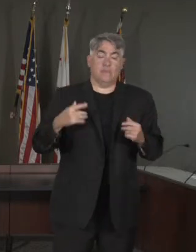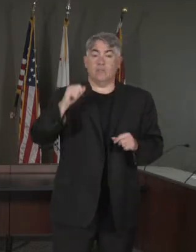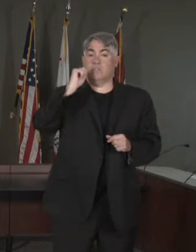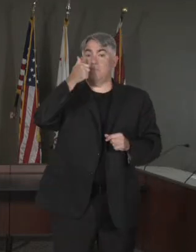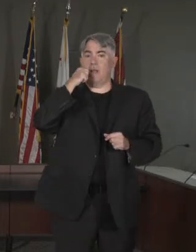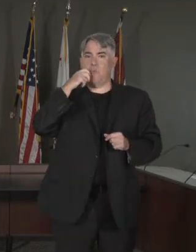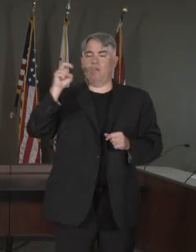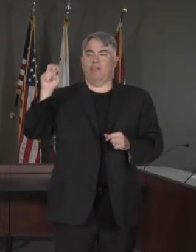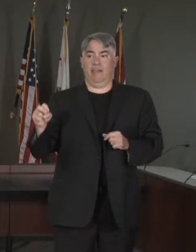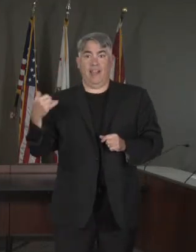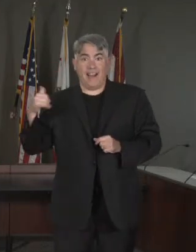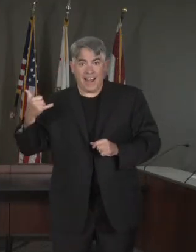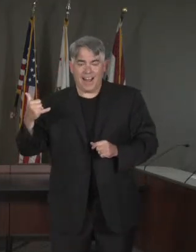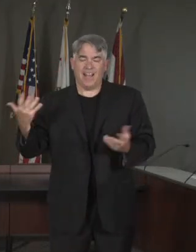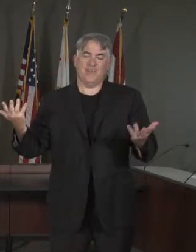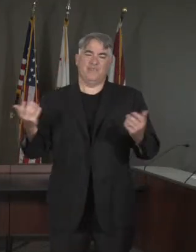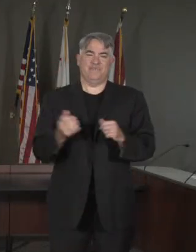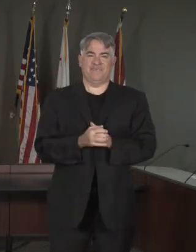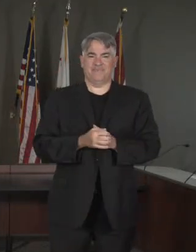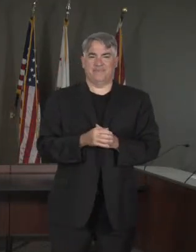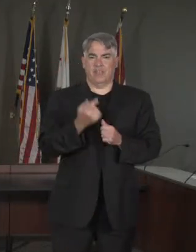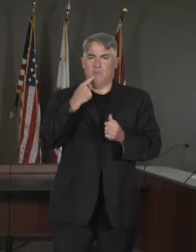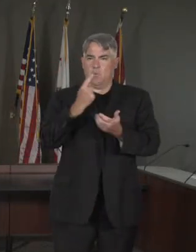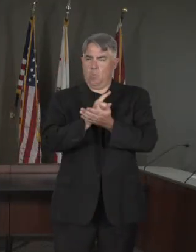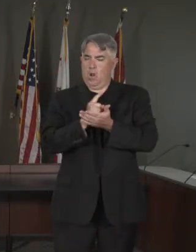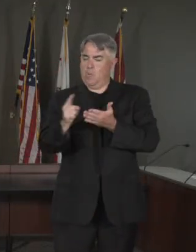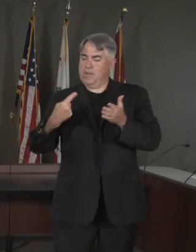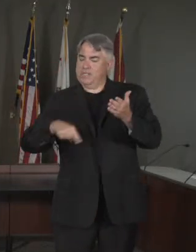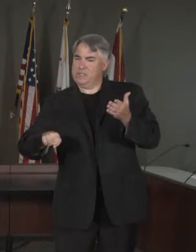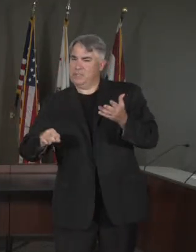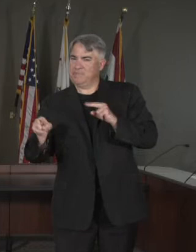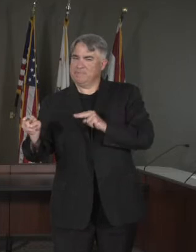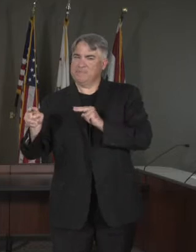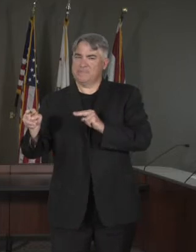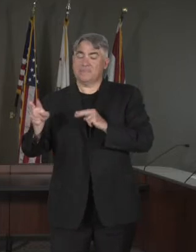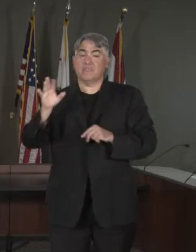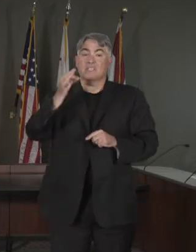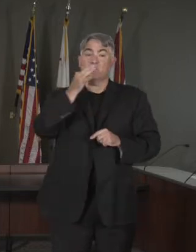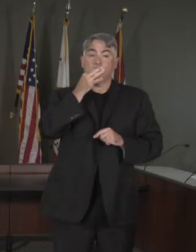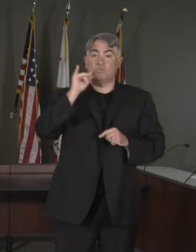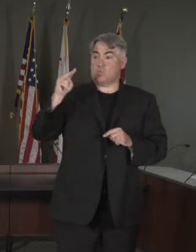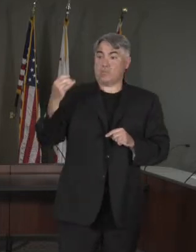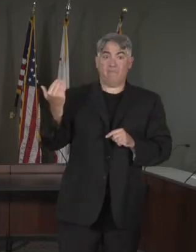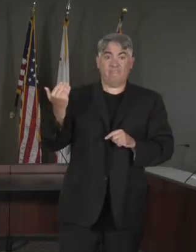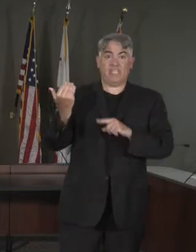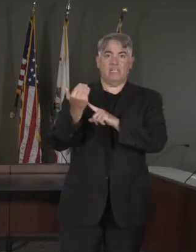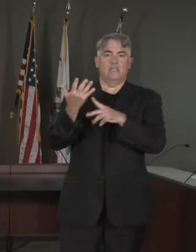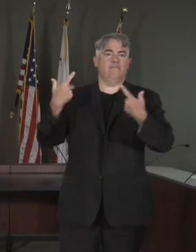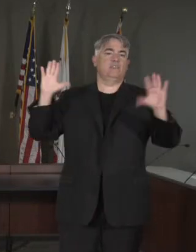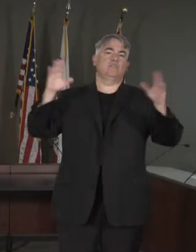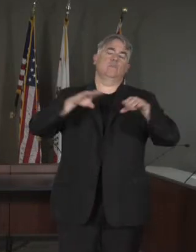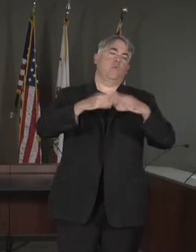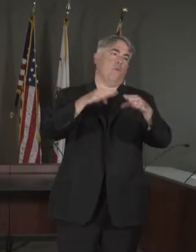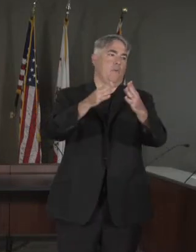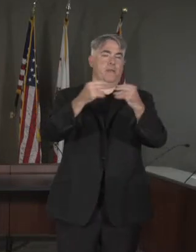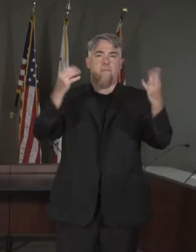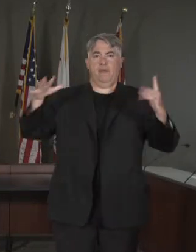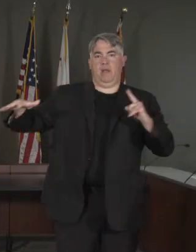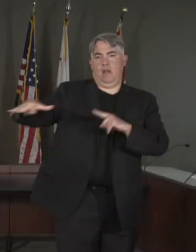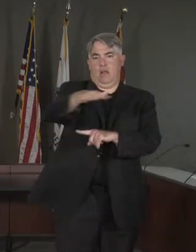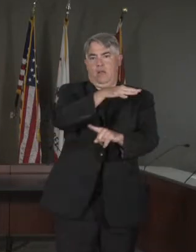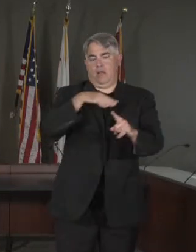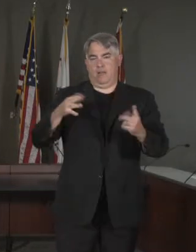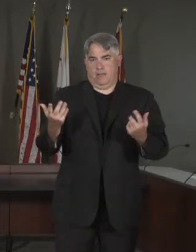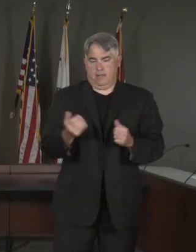And of course, the state reopening of June 15th is also around the corner. As we start transitioning into a new approach in mitigating